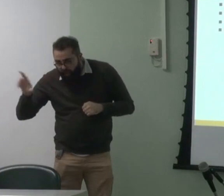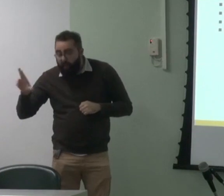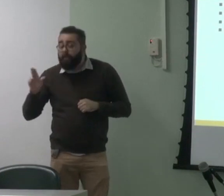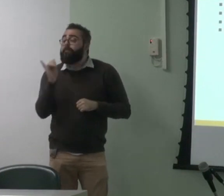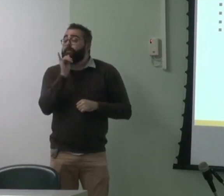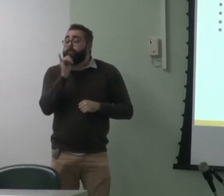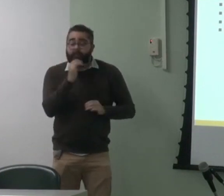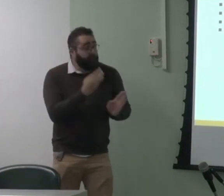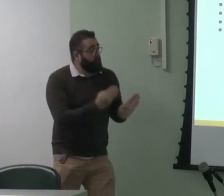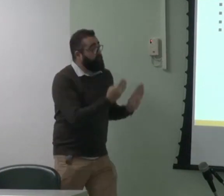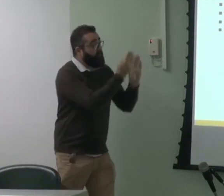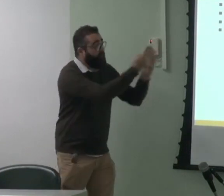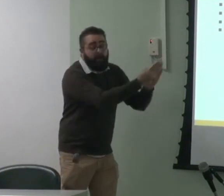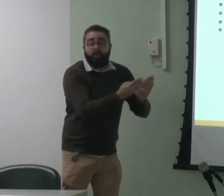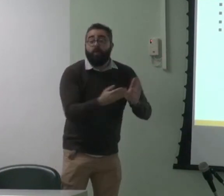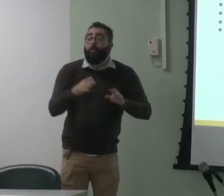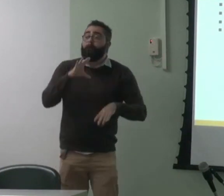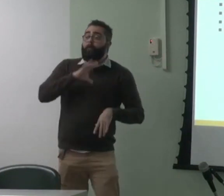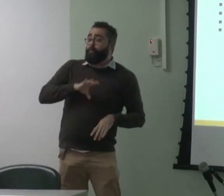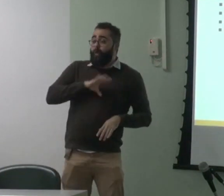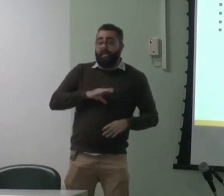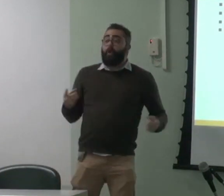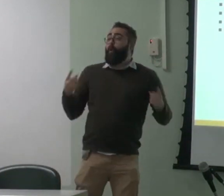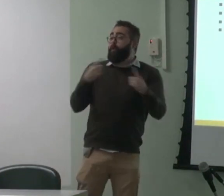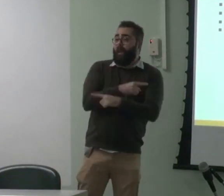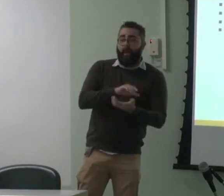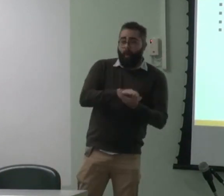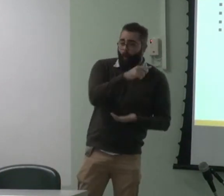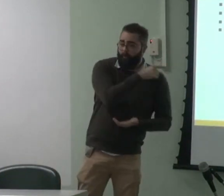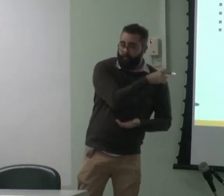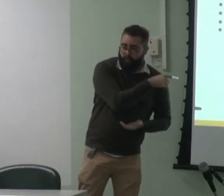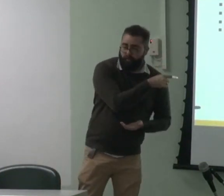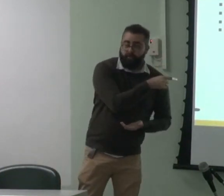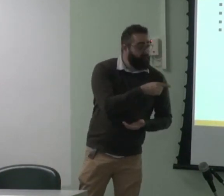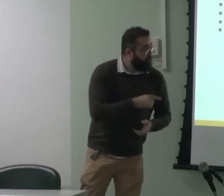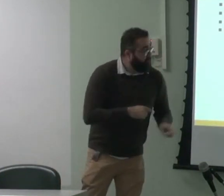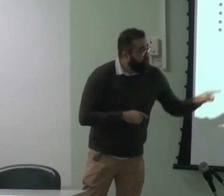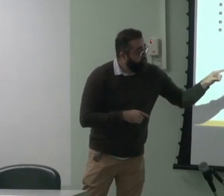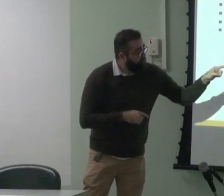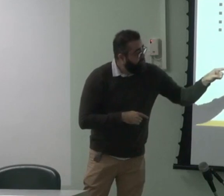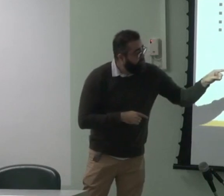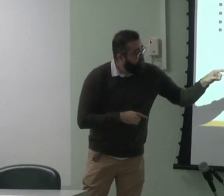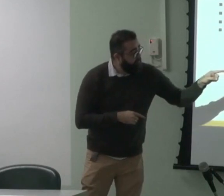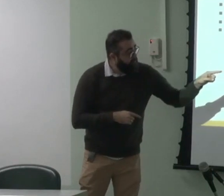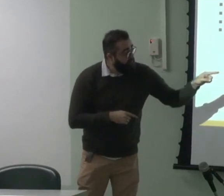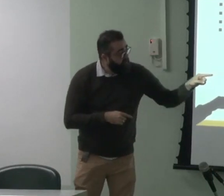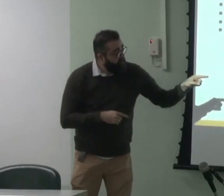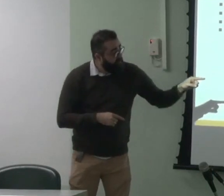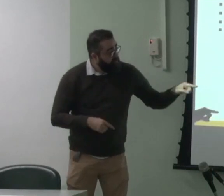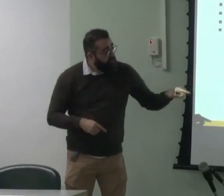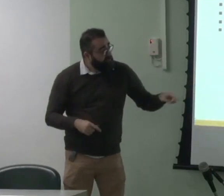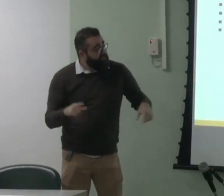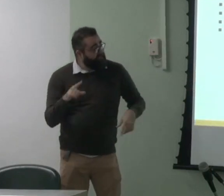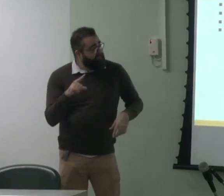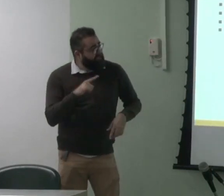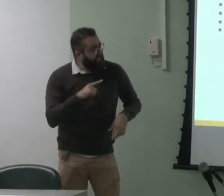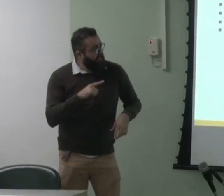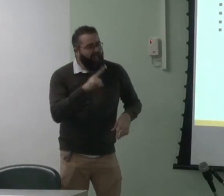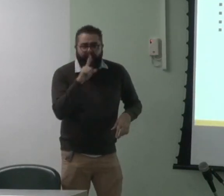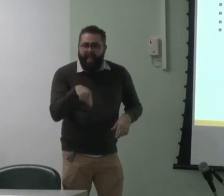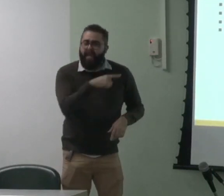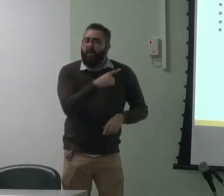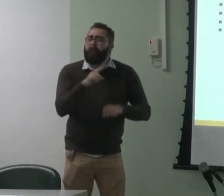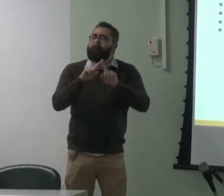corpus, on the contrary, there are used, they use texts from the Eagles project, and